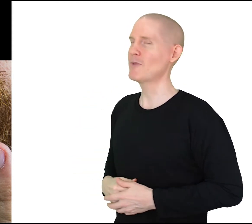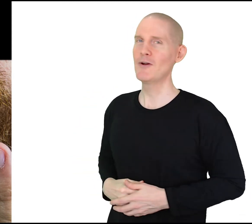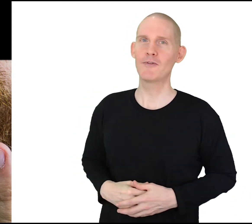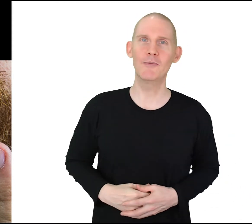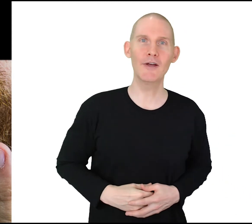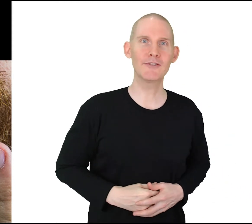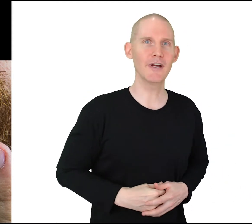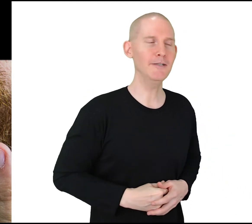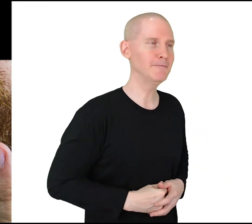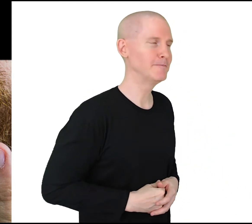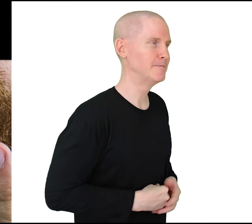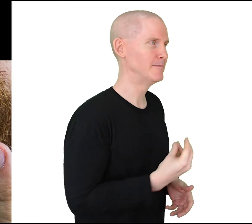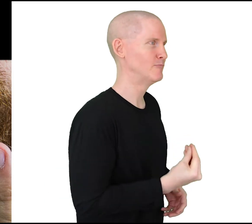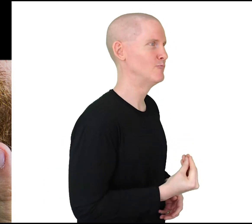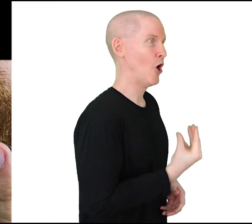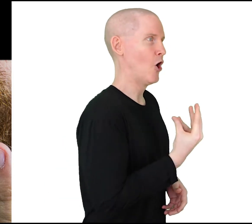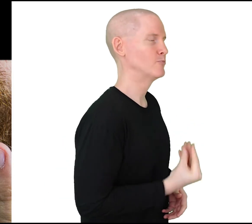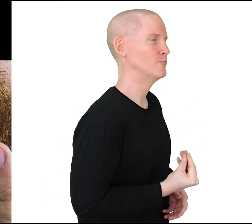From the other side,